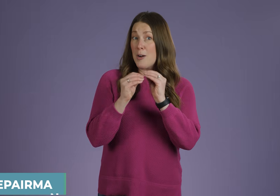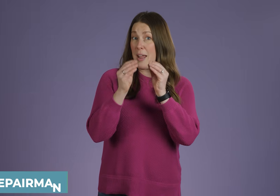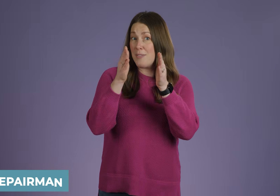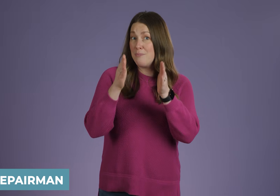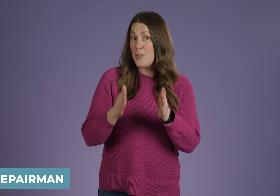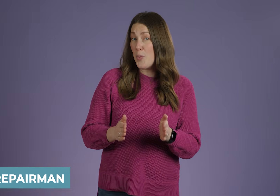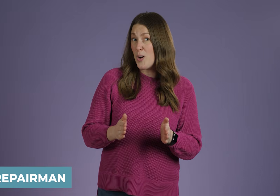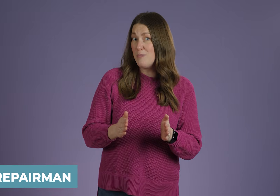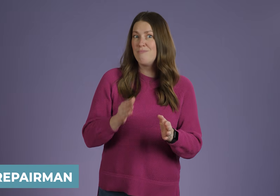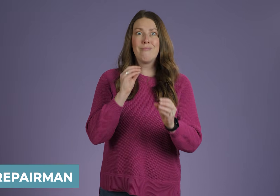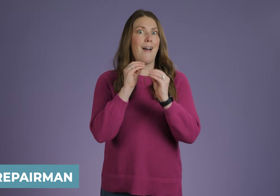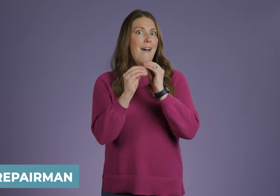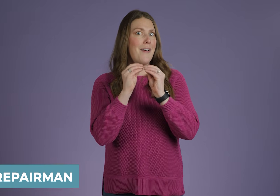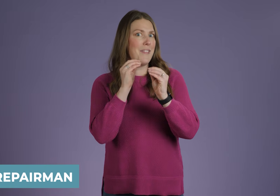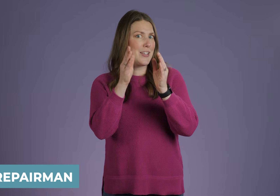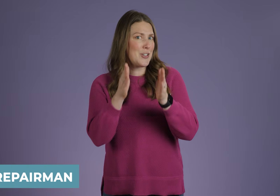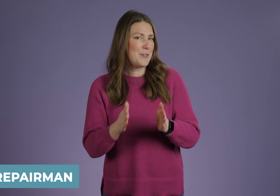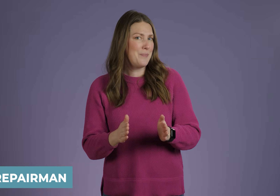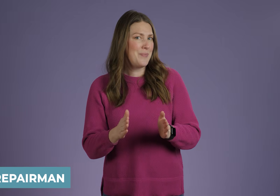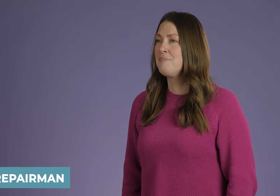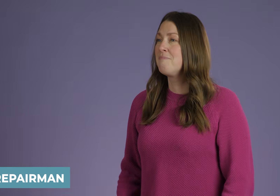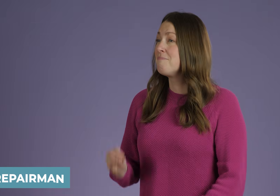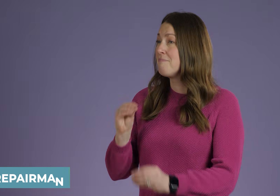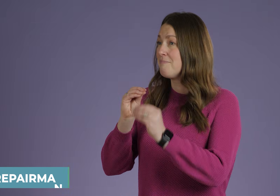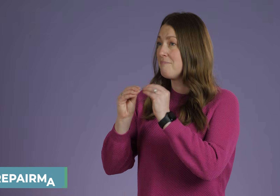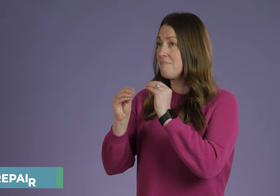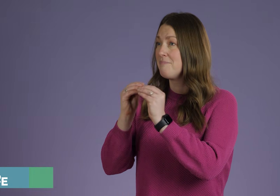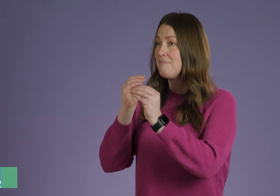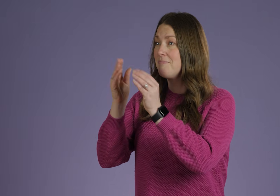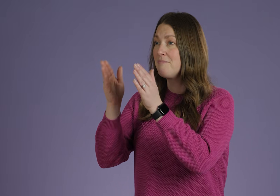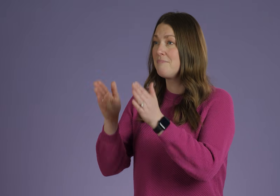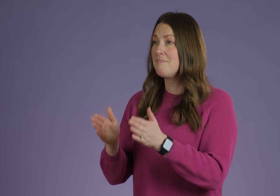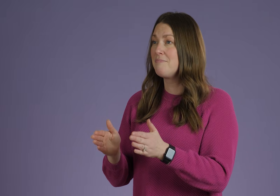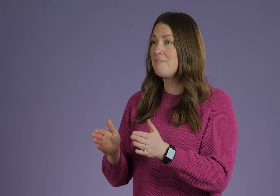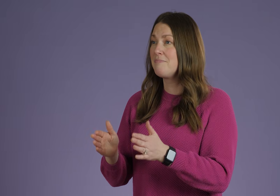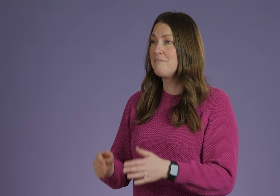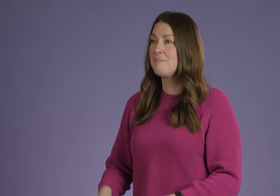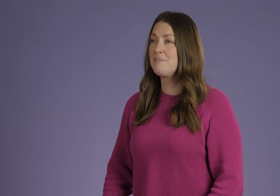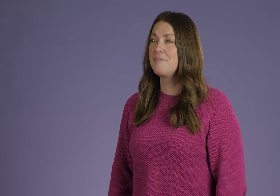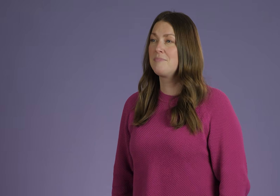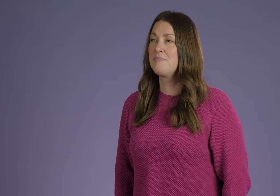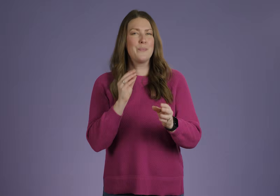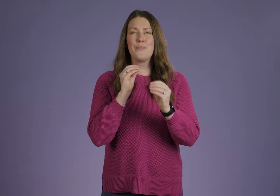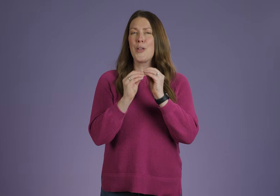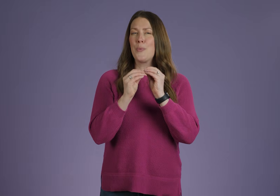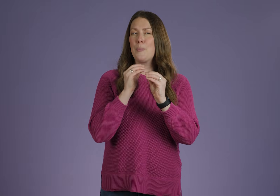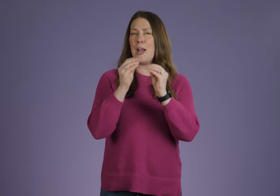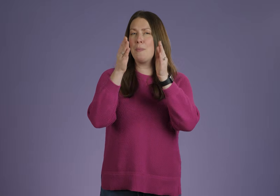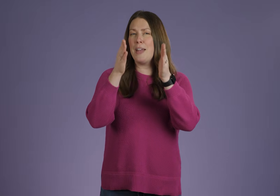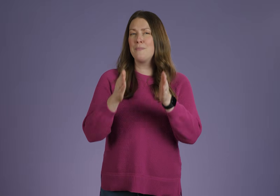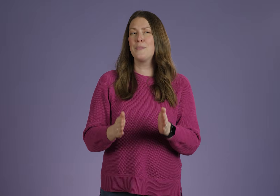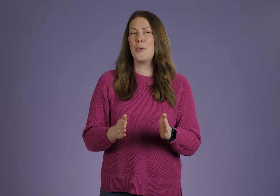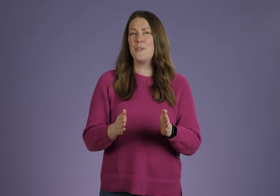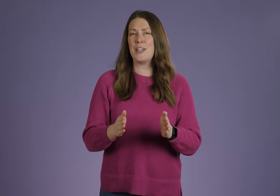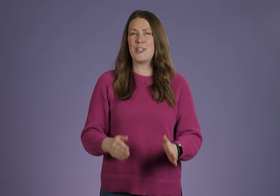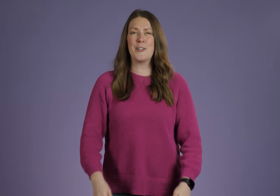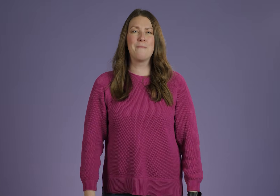Repairman or a fixer. The sign to fix with the agent marker. Repairman or fixer.